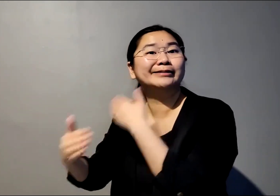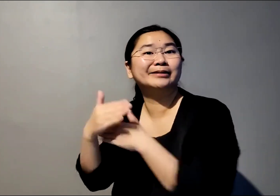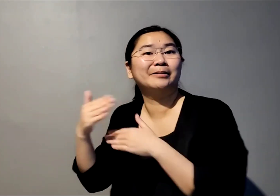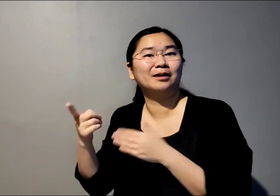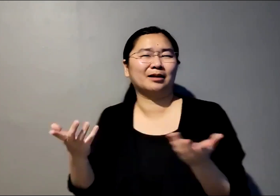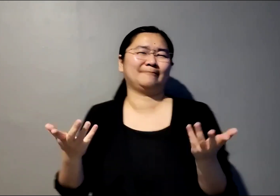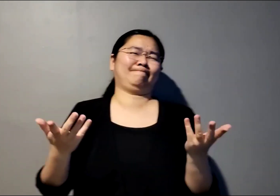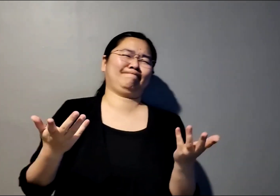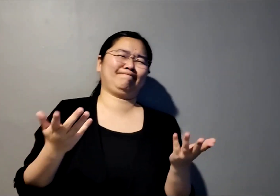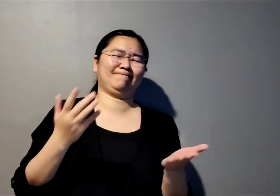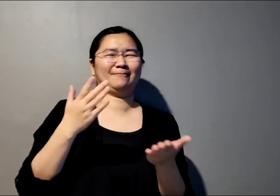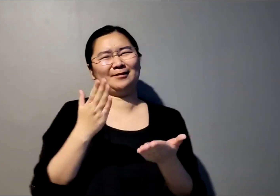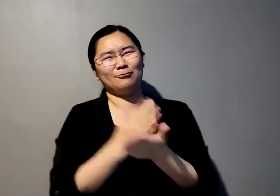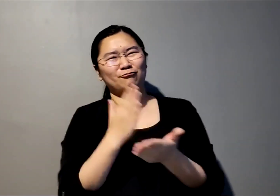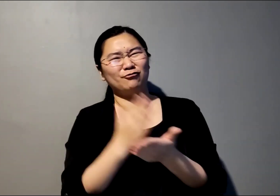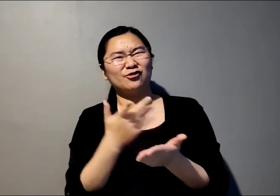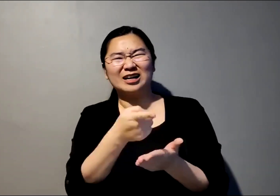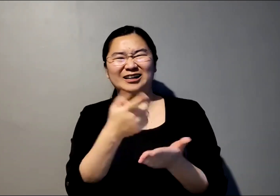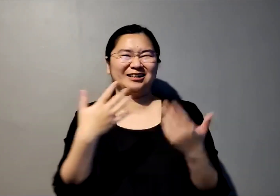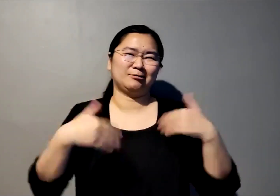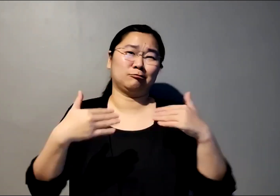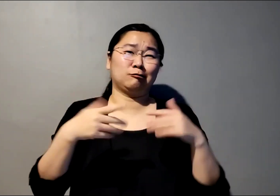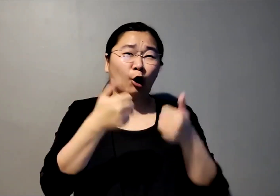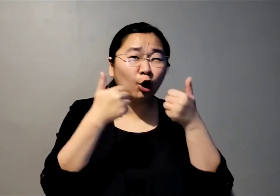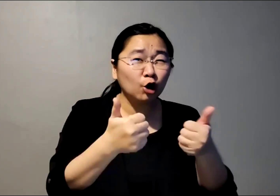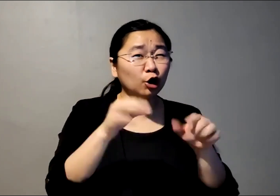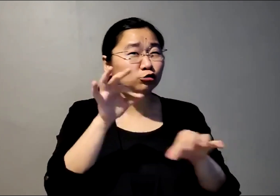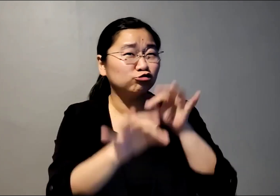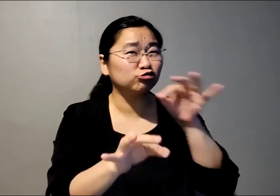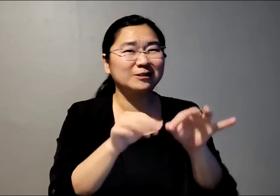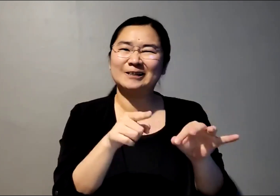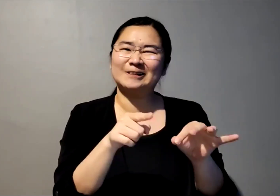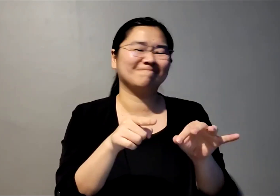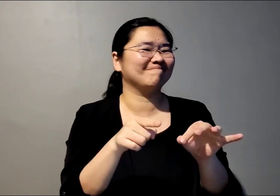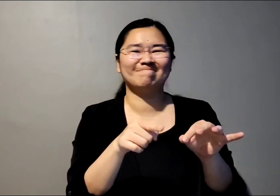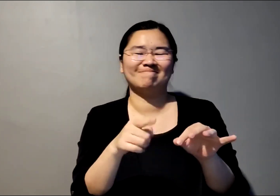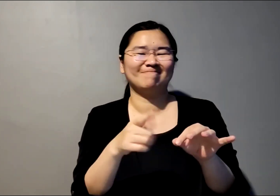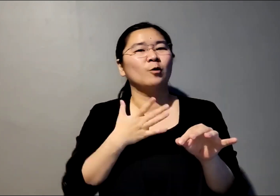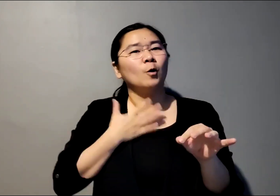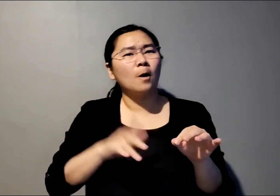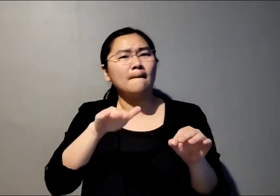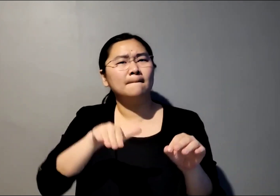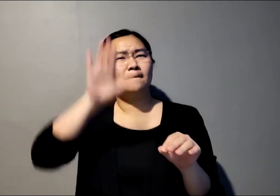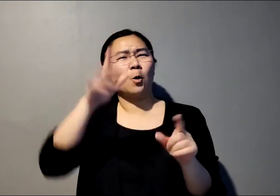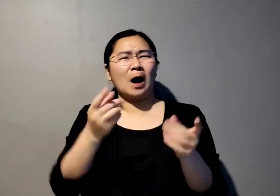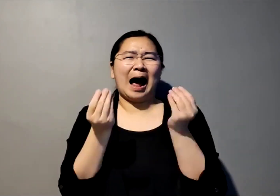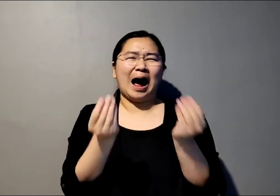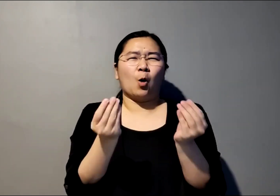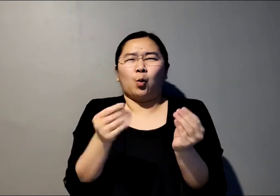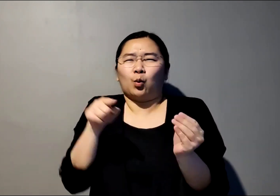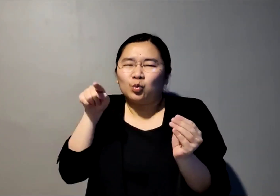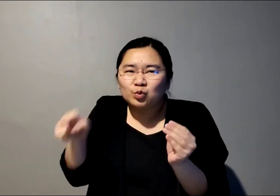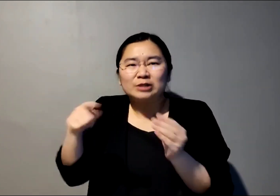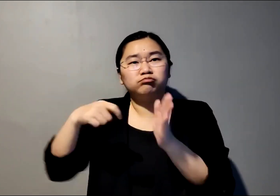And every time you can hear, for example, nice words and good, I would say, words and